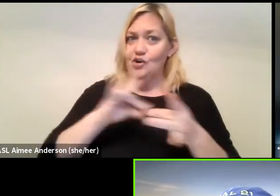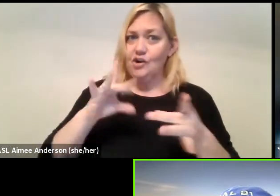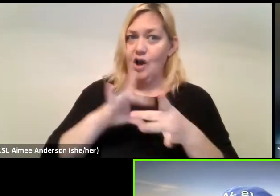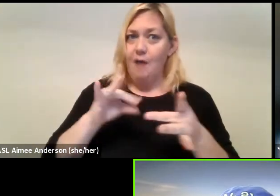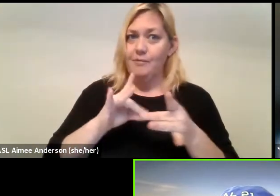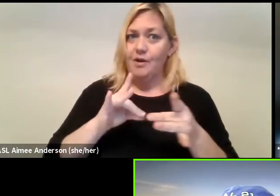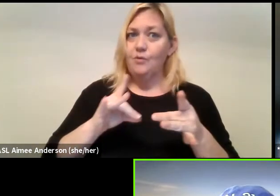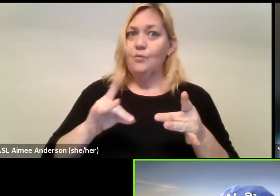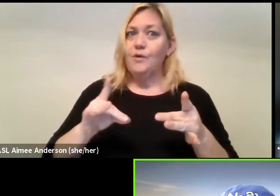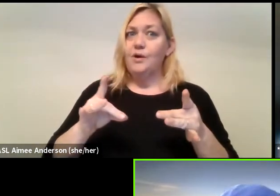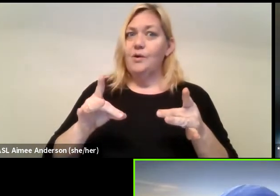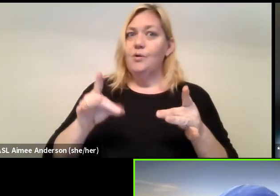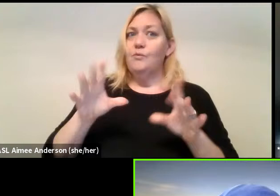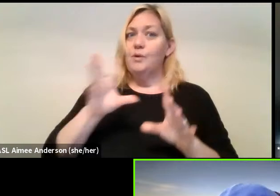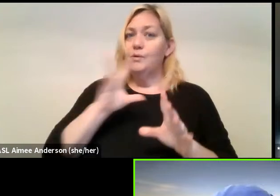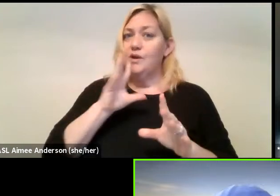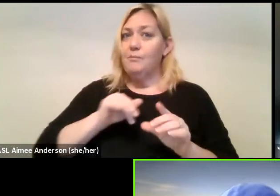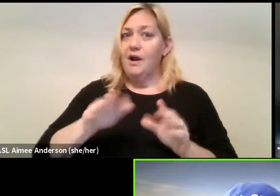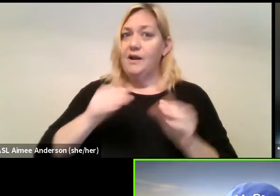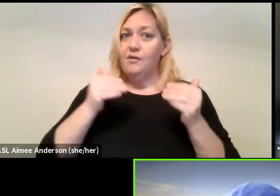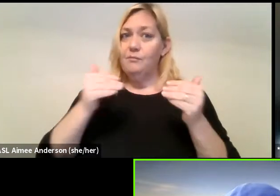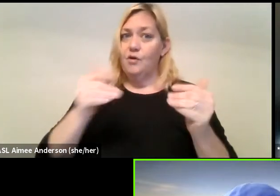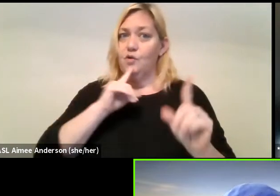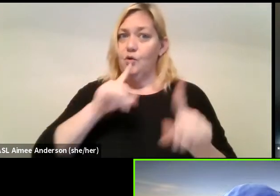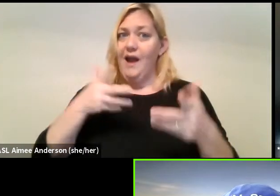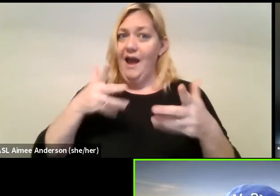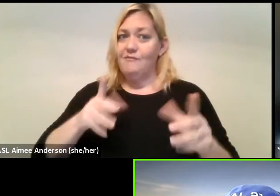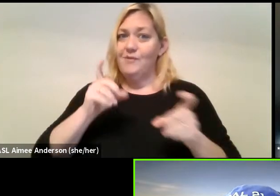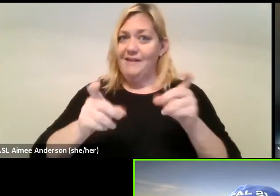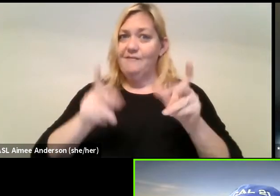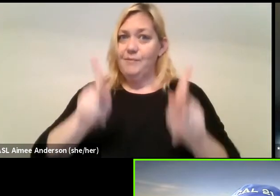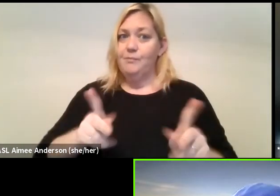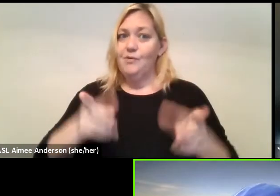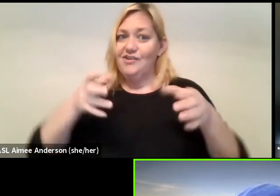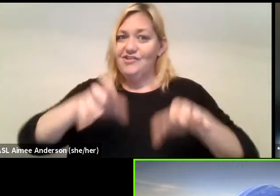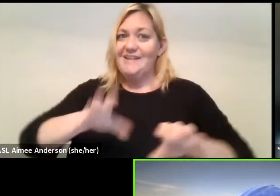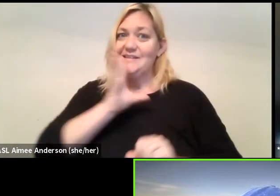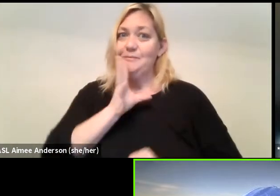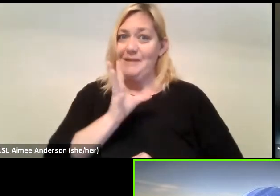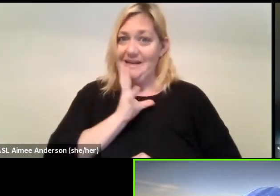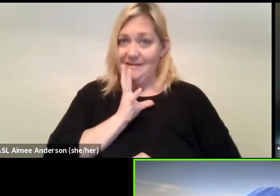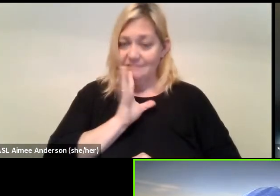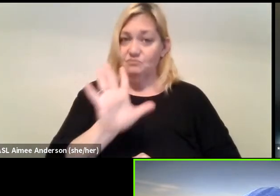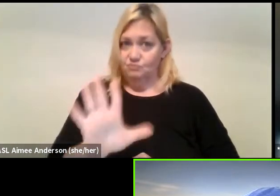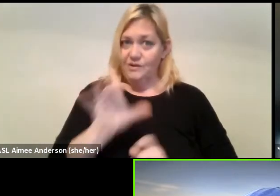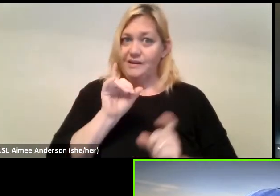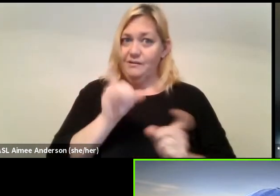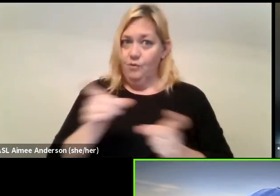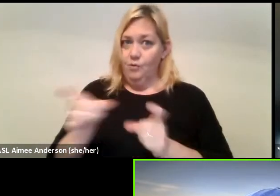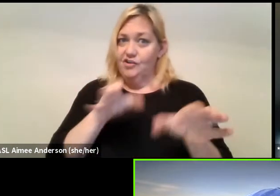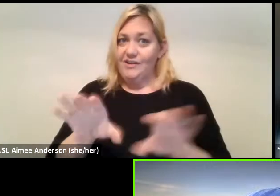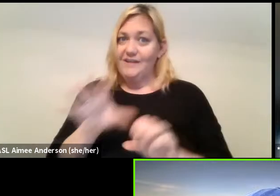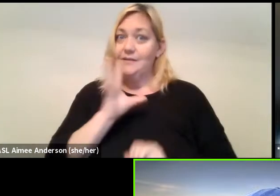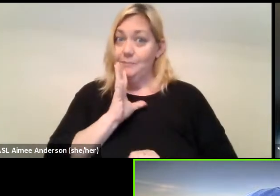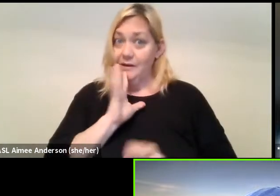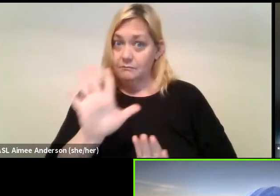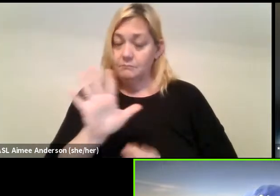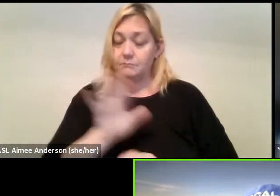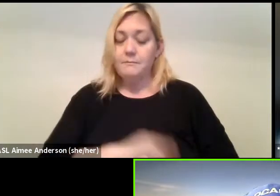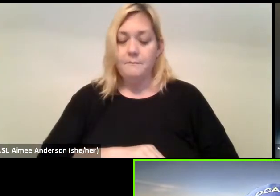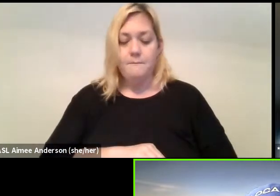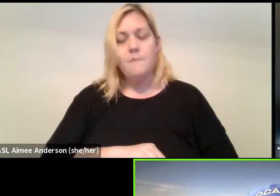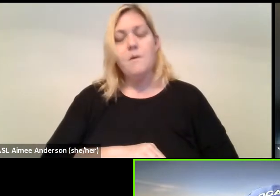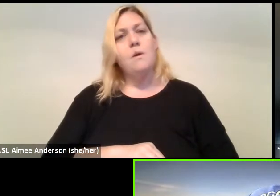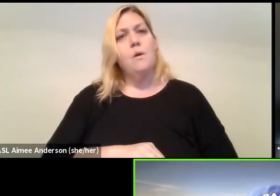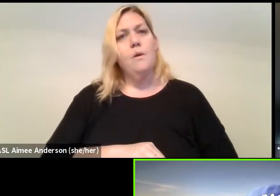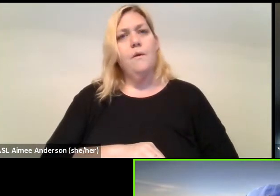whether their motion is in order after we've given people a chance to speak. So let's give everybody a chance to speak. Why